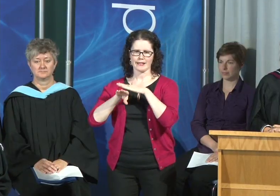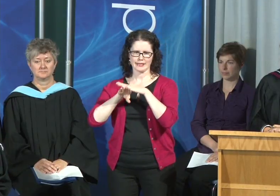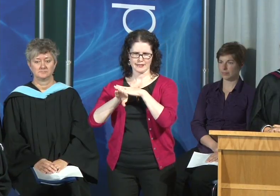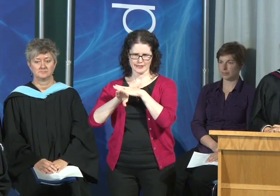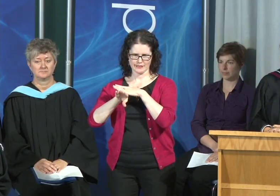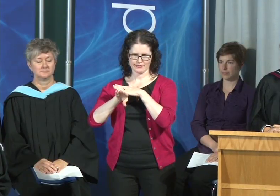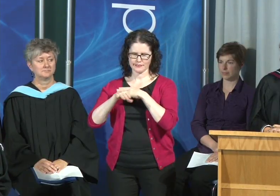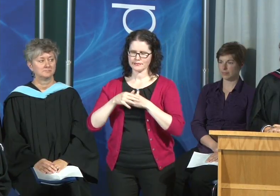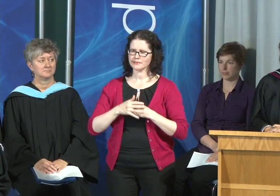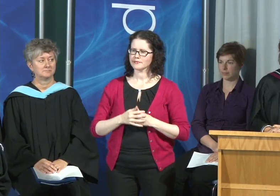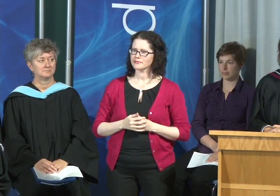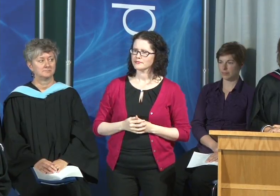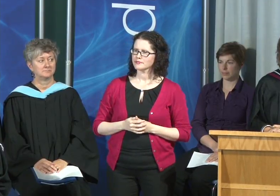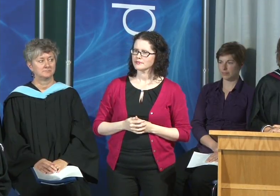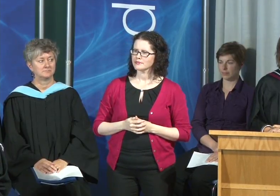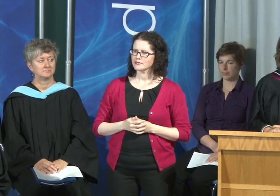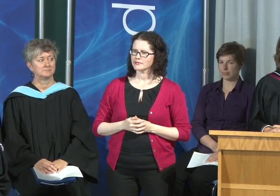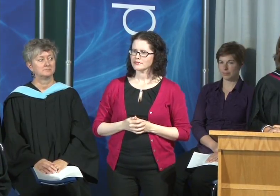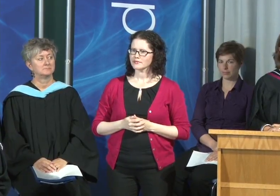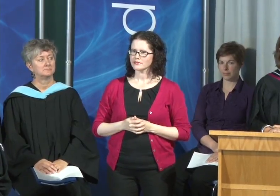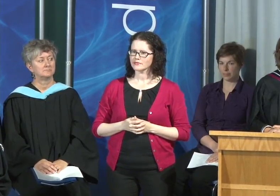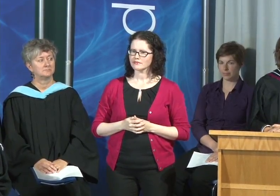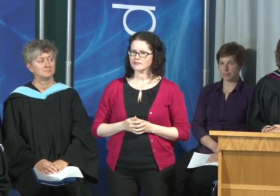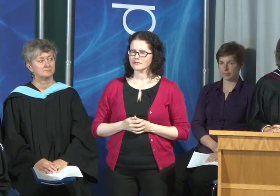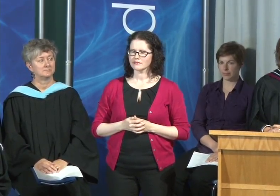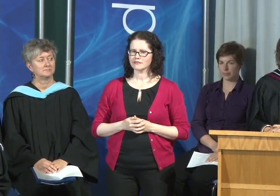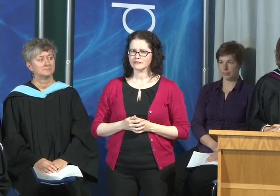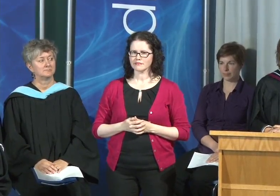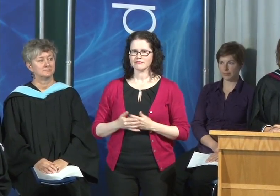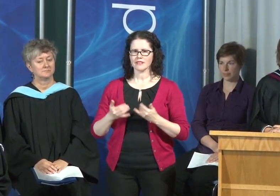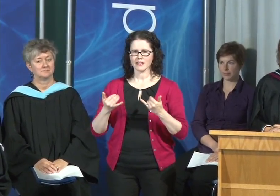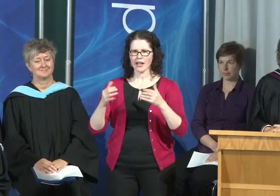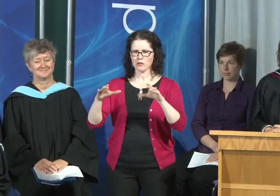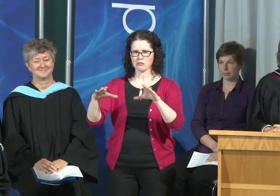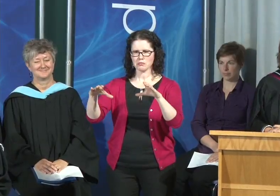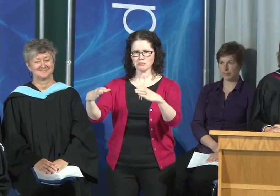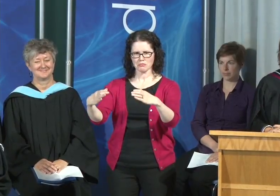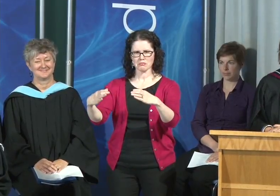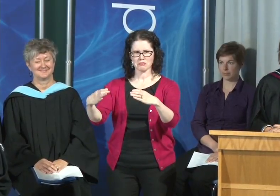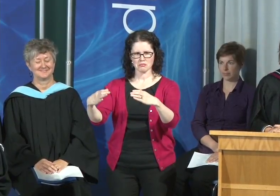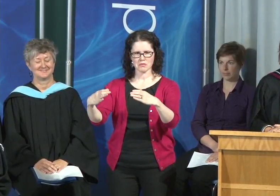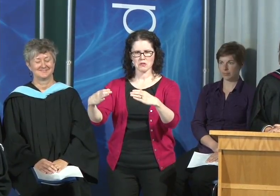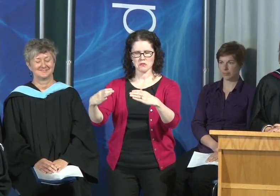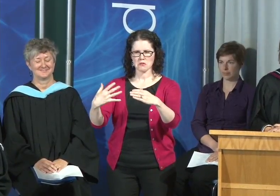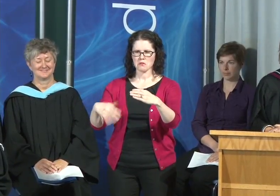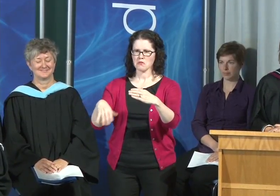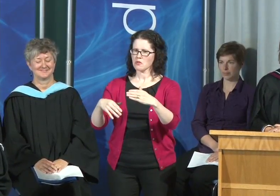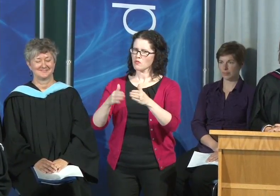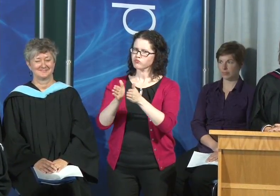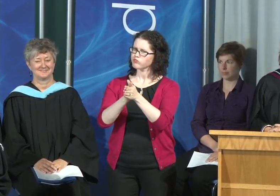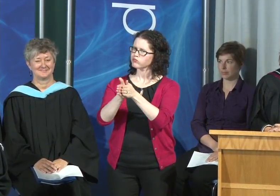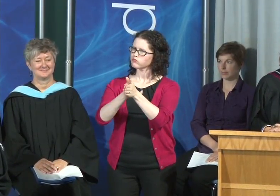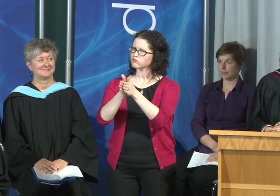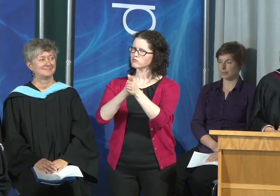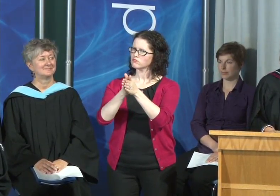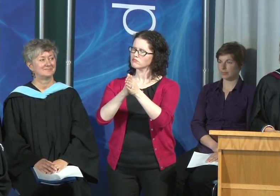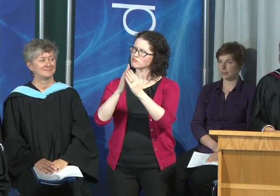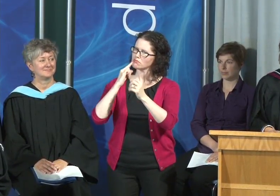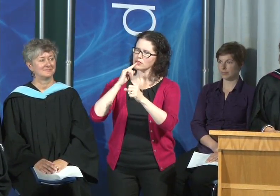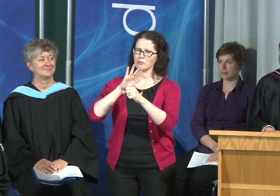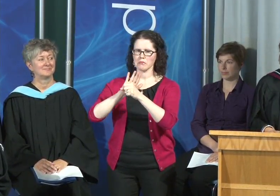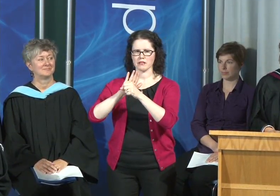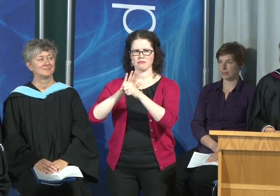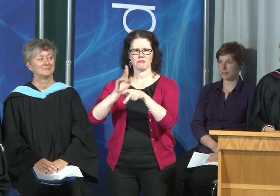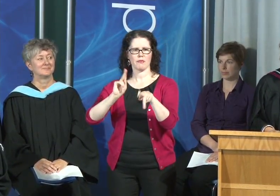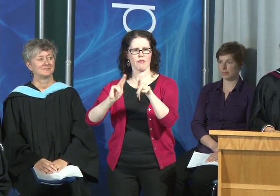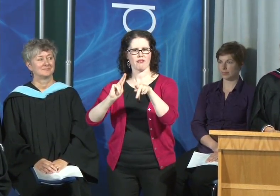we have a very impressive new wave of eager and committed individuals ready to embrace